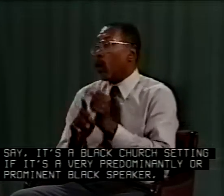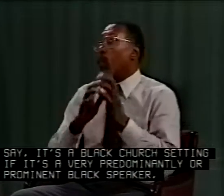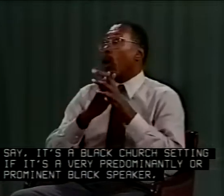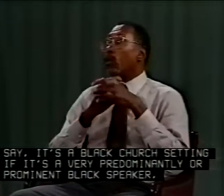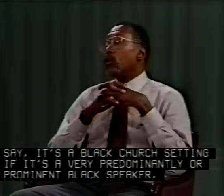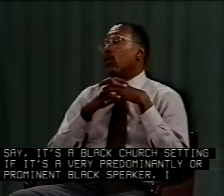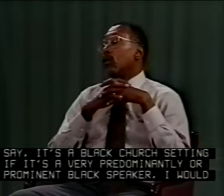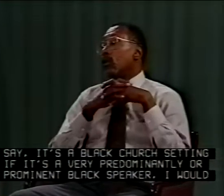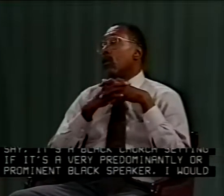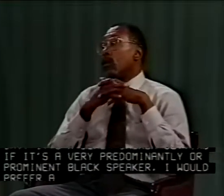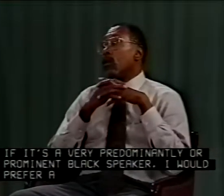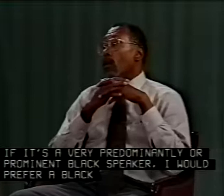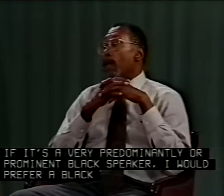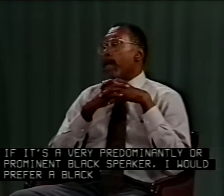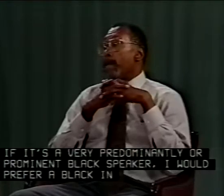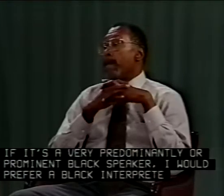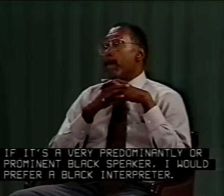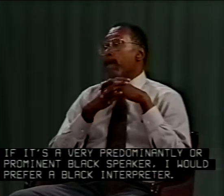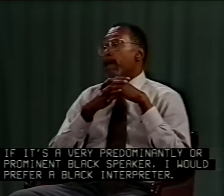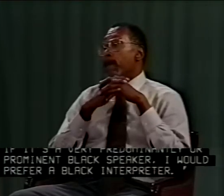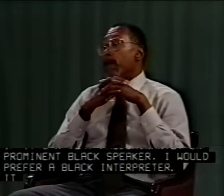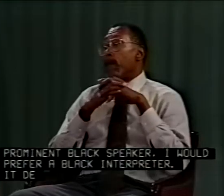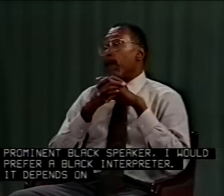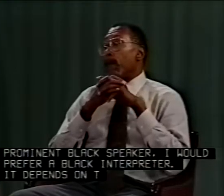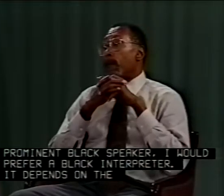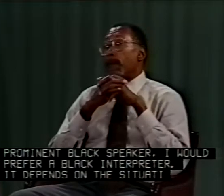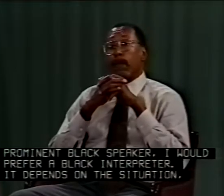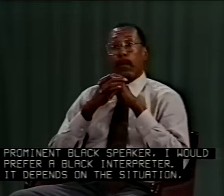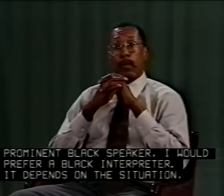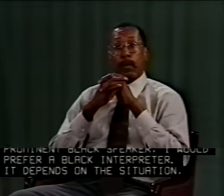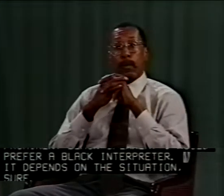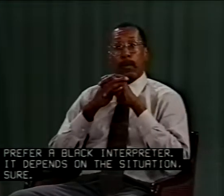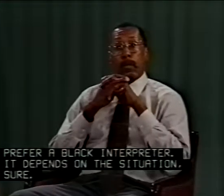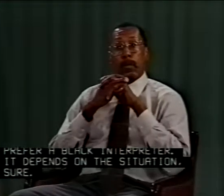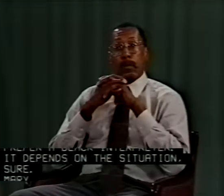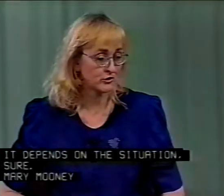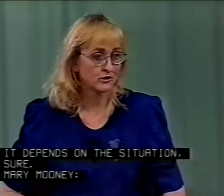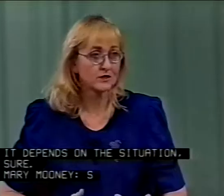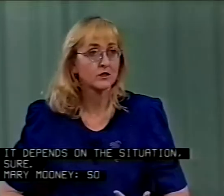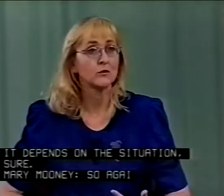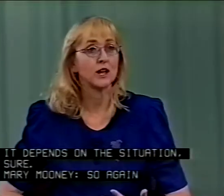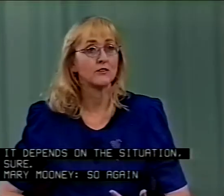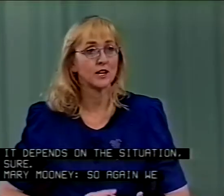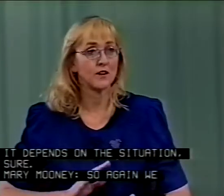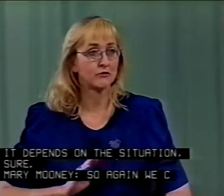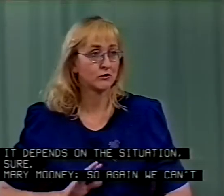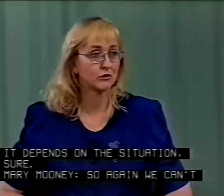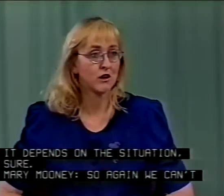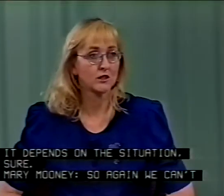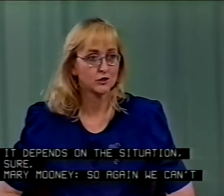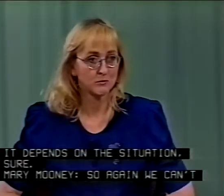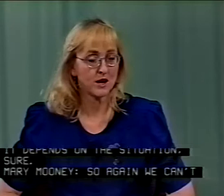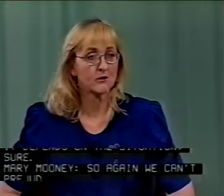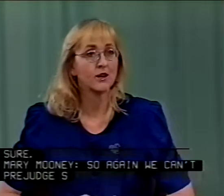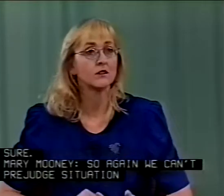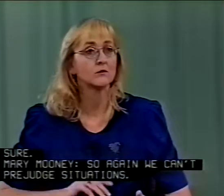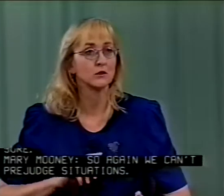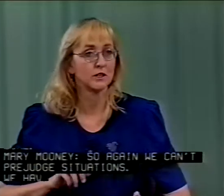on the situation, sure. So again, we can't prejudge situations. We have to have full knowledge and background. We're looking